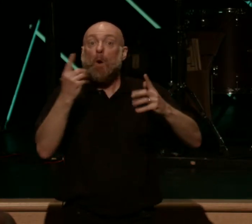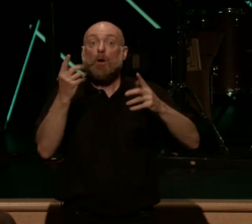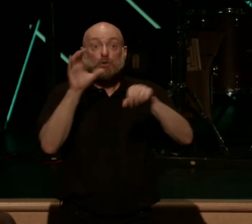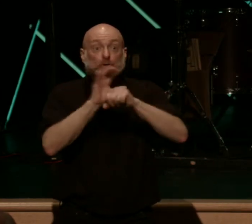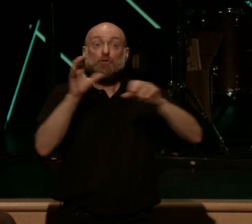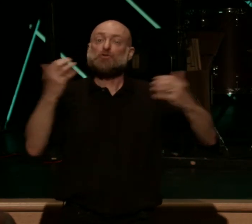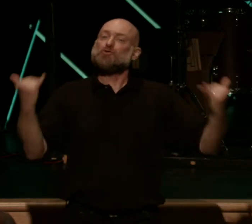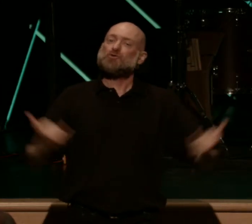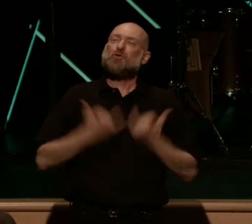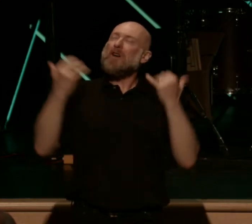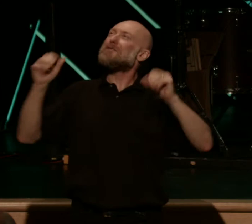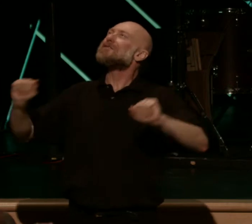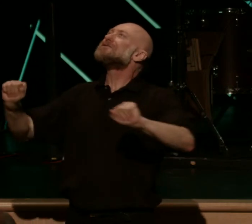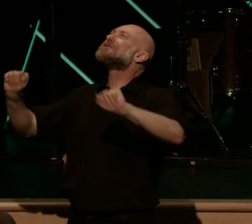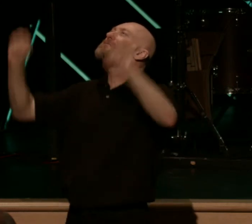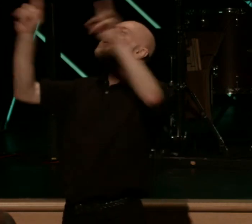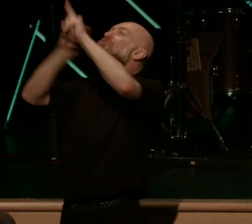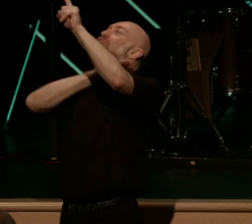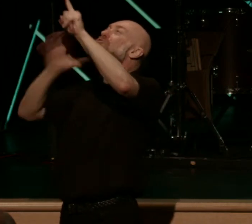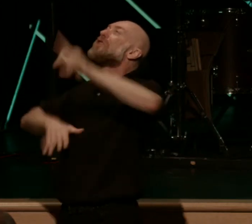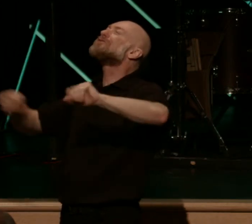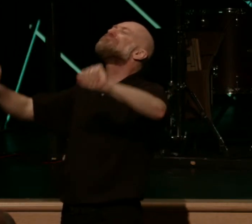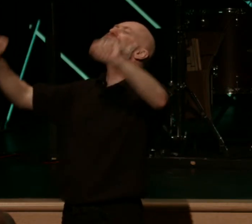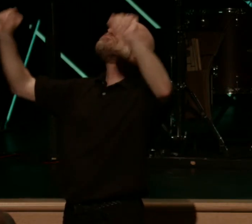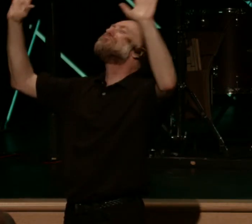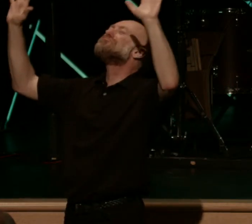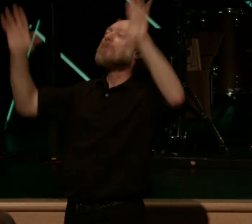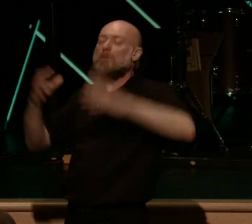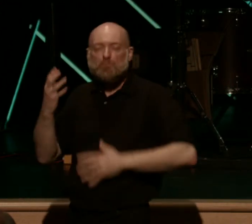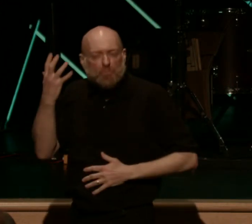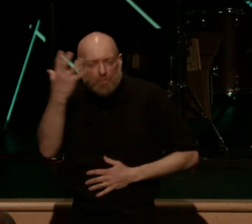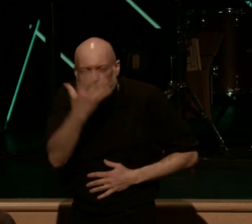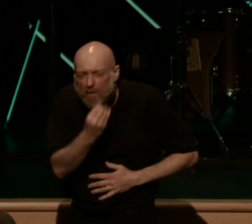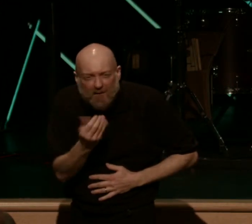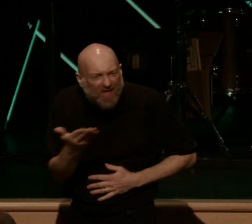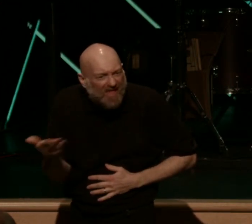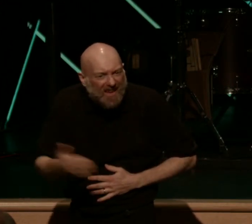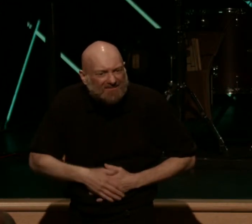joyfully submits to Christ, it is a beautiful thing.